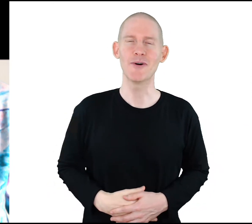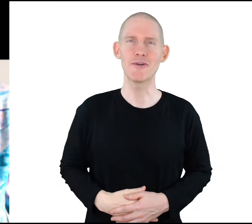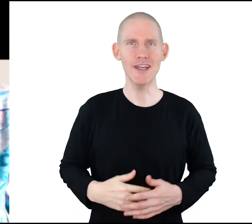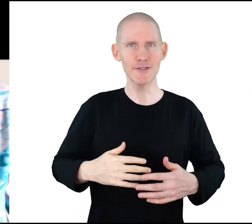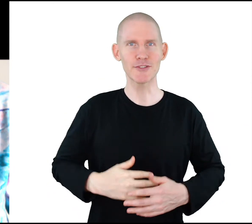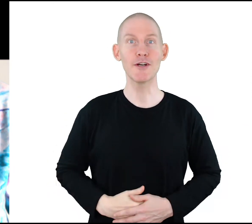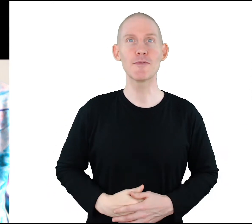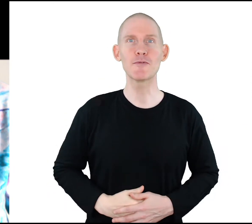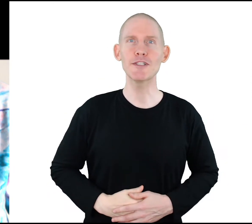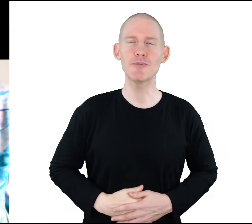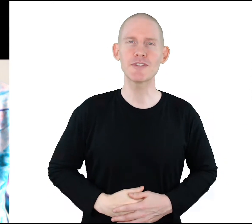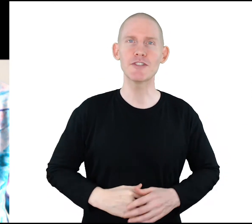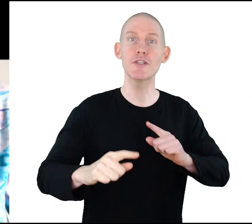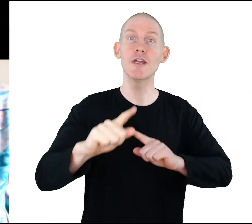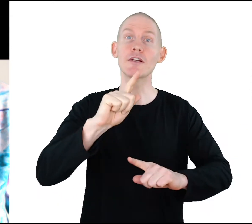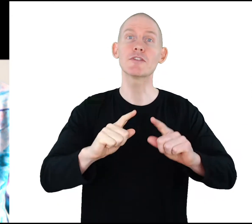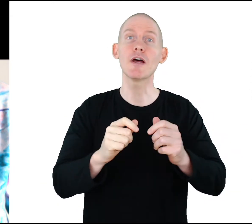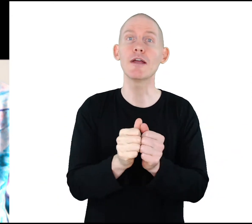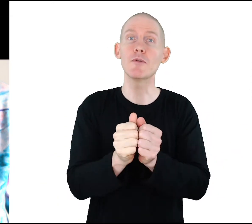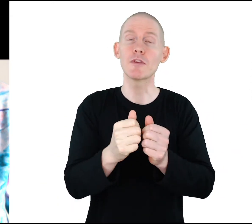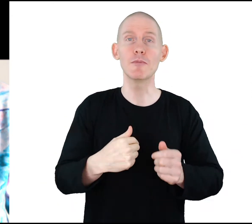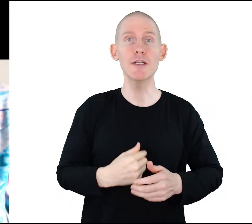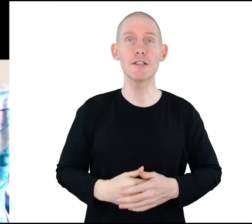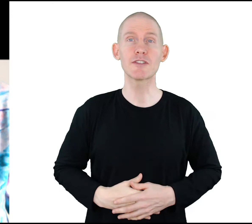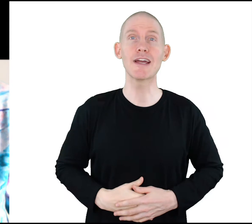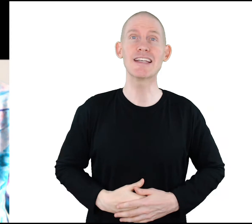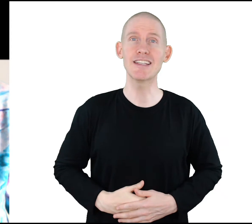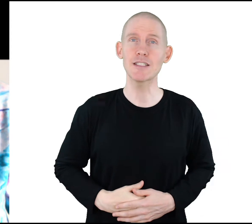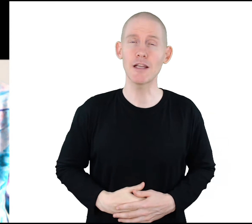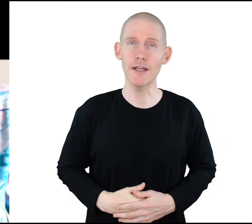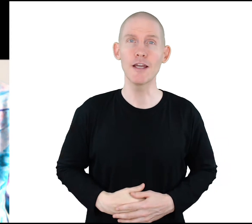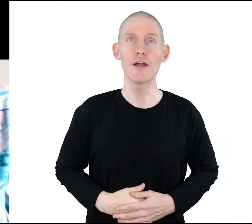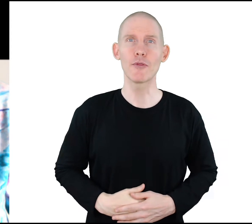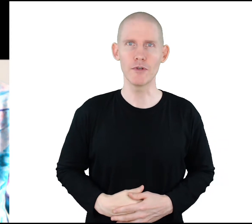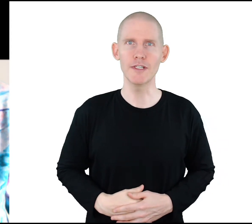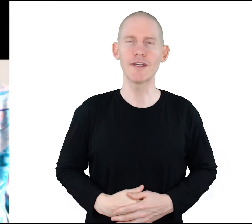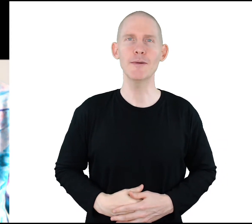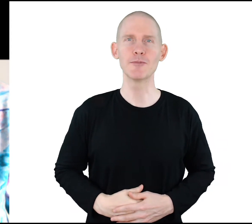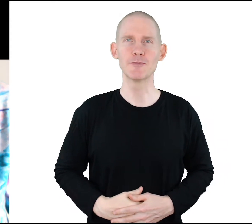Okay, starting from the rest position, sign with me. Let's sign dislike 3 times.